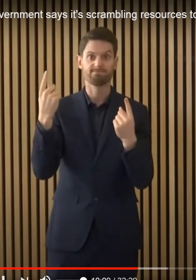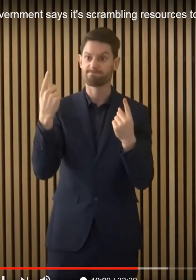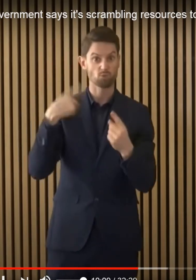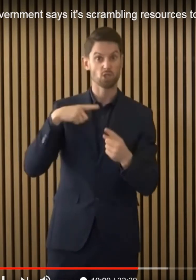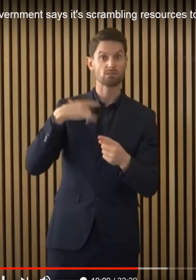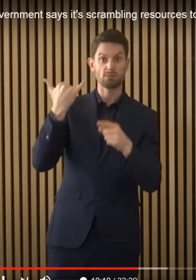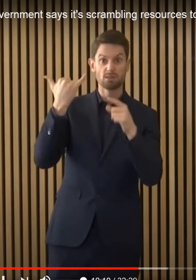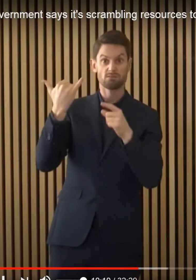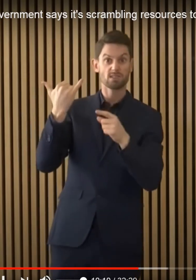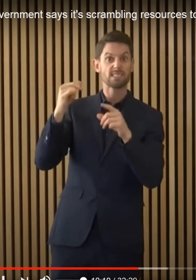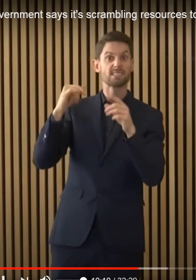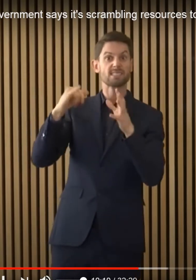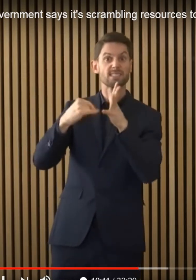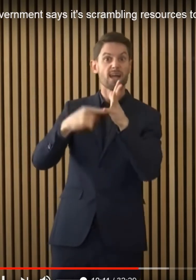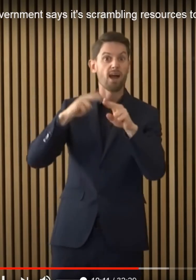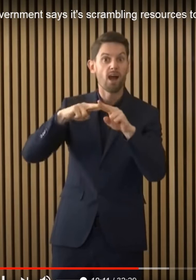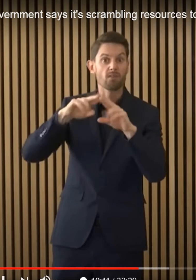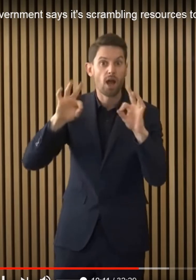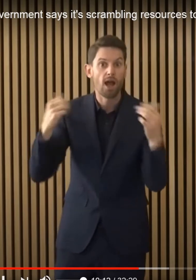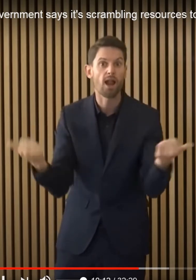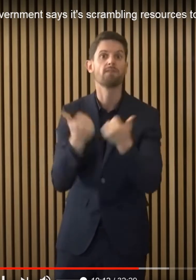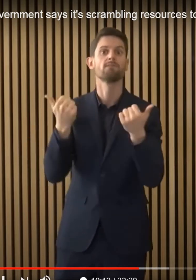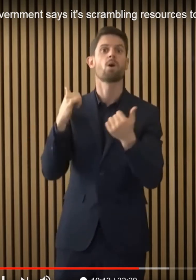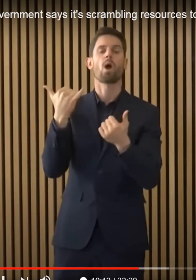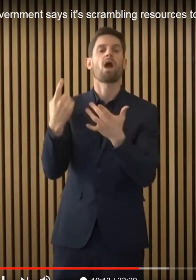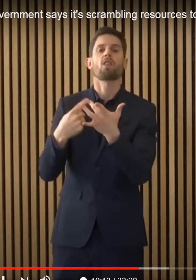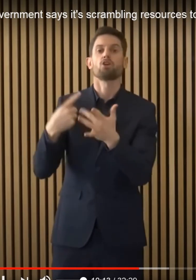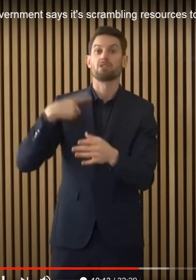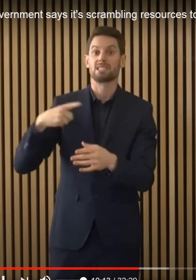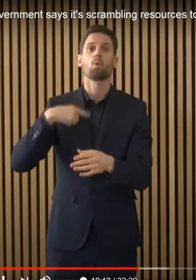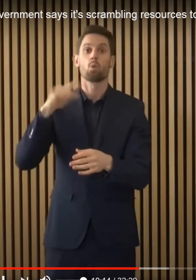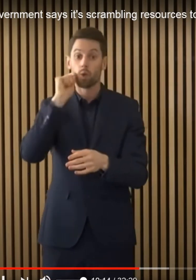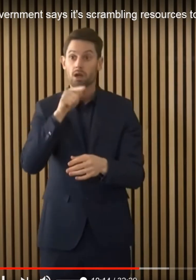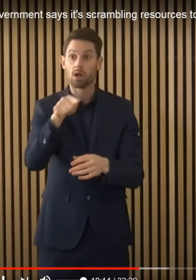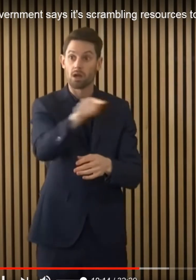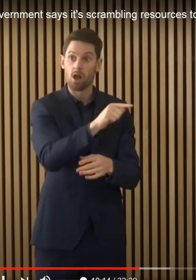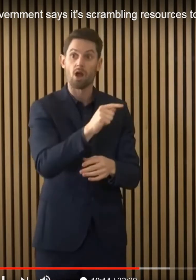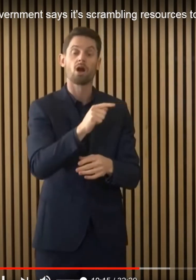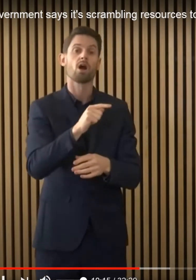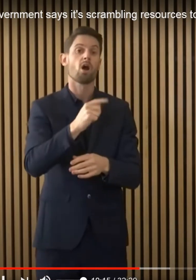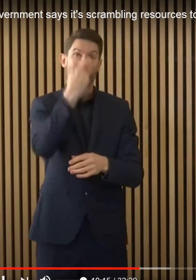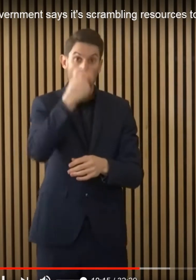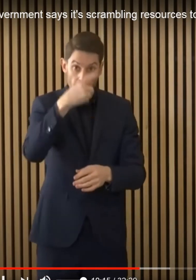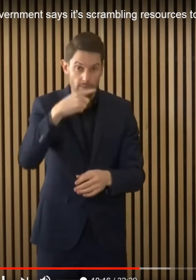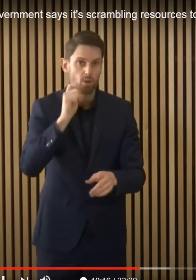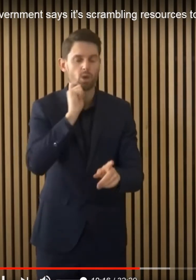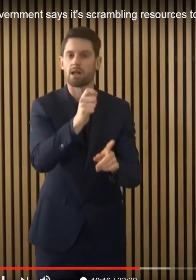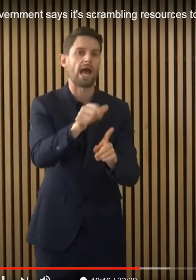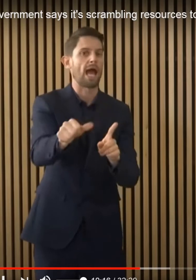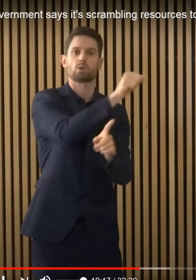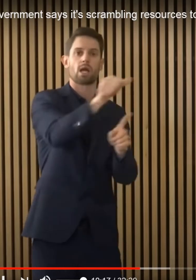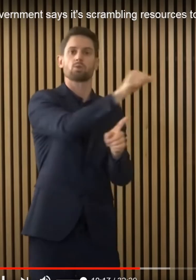to hospitals, and you've seen that happen. So they will be moved to hospitals, but that needs to be done